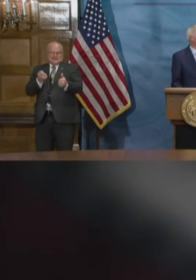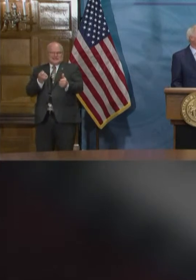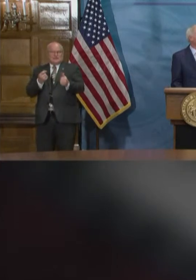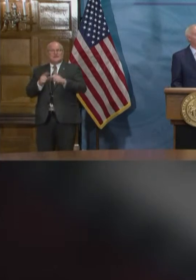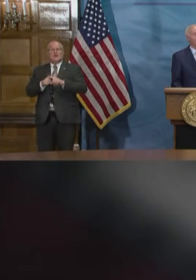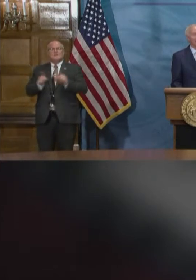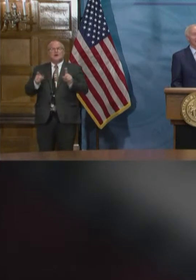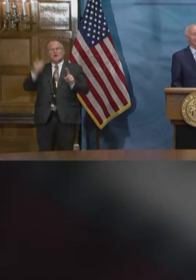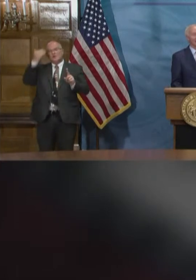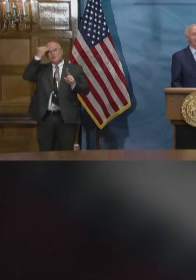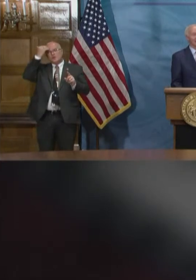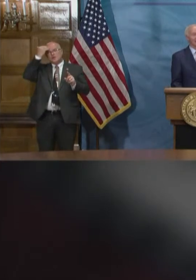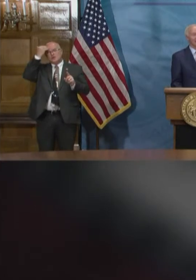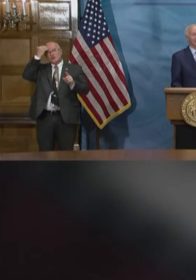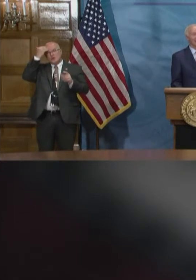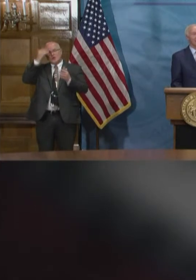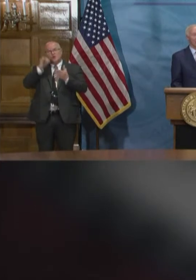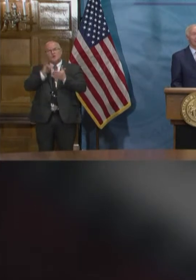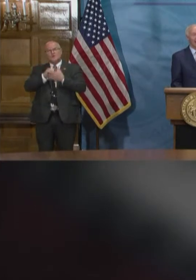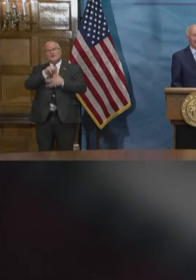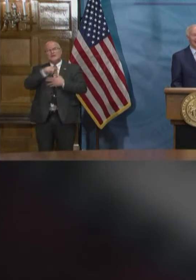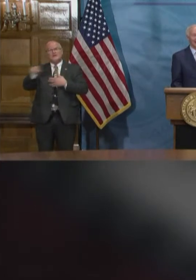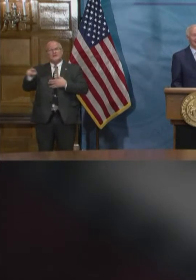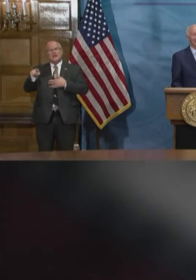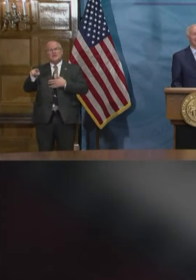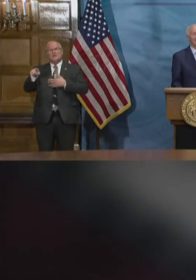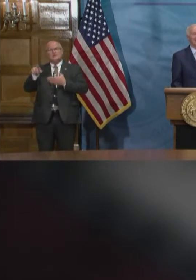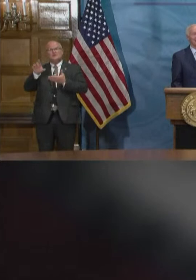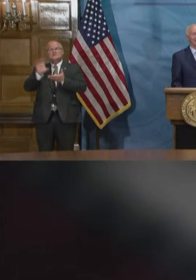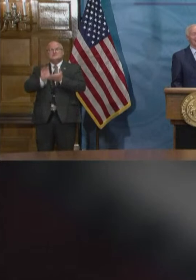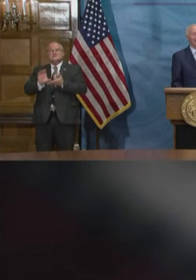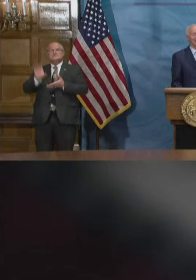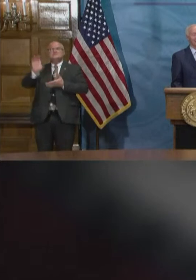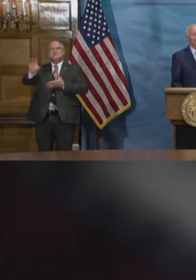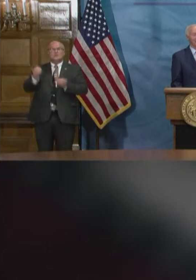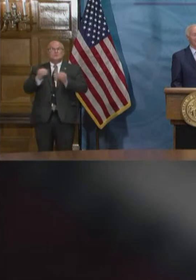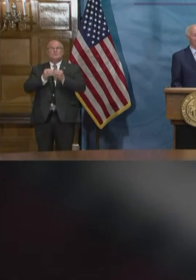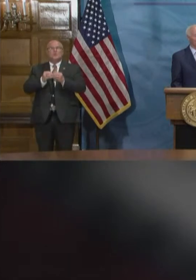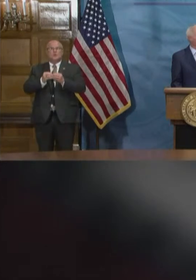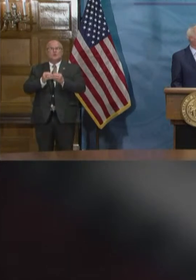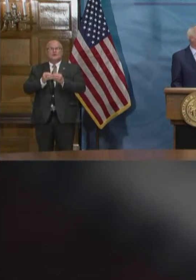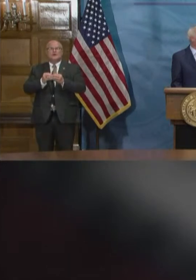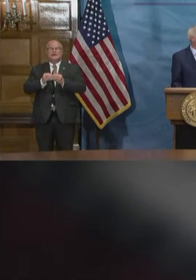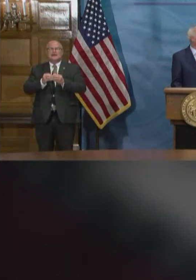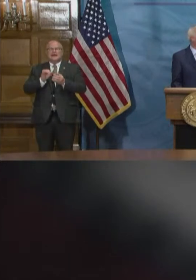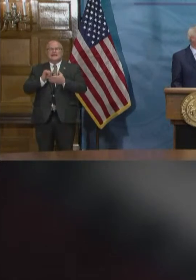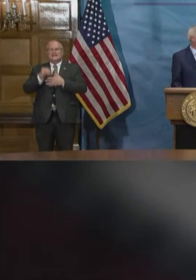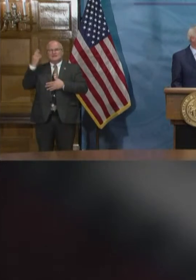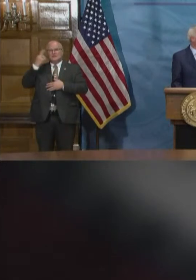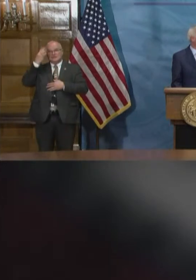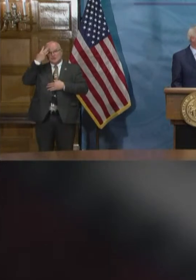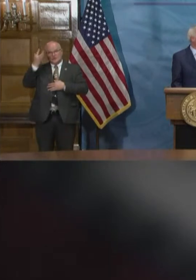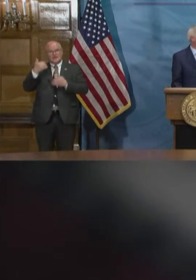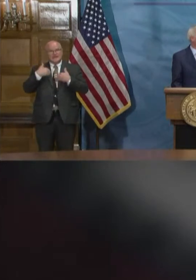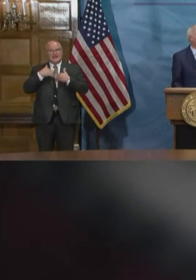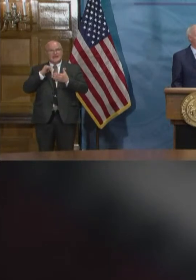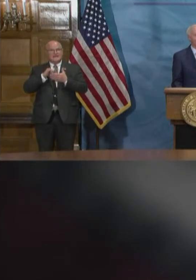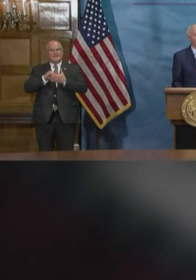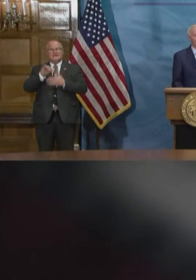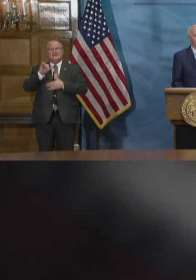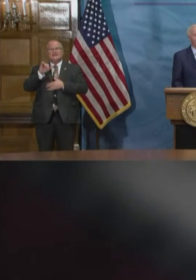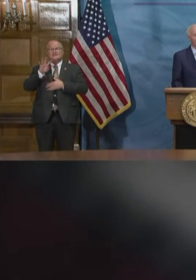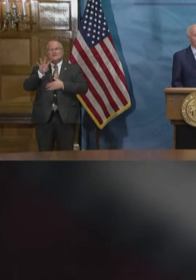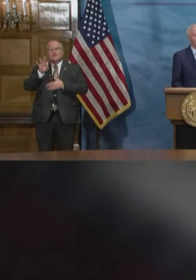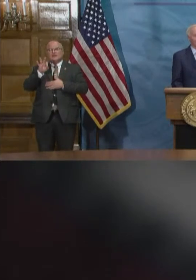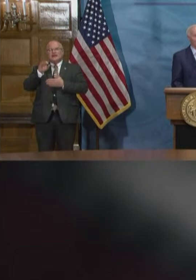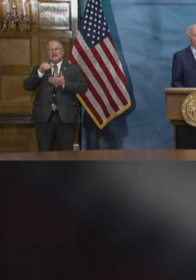But we know that they were over allocated, and so that's one of the reasons that they have that inventory.